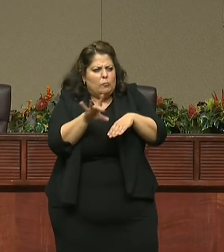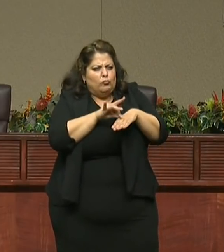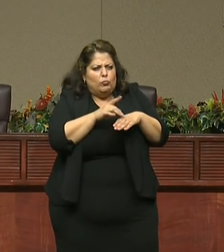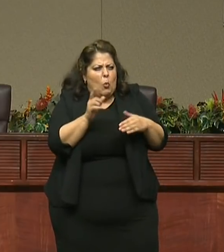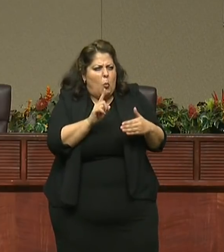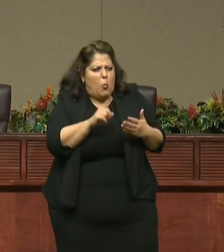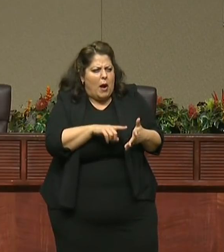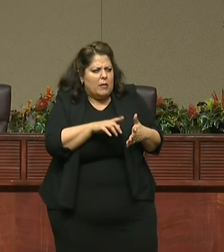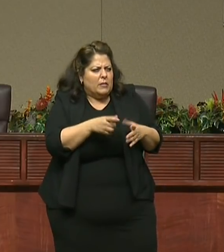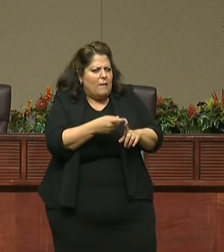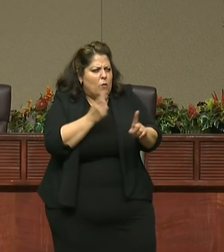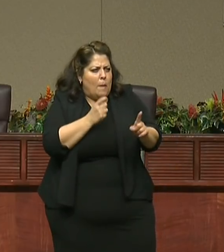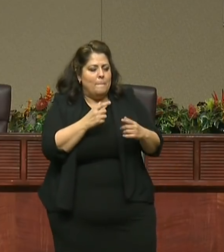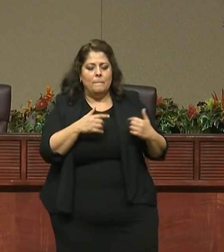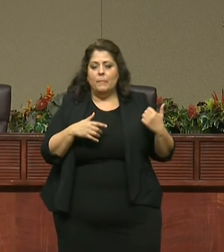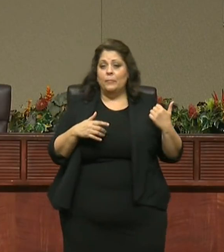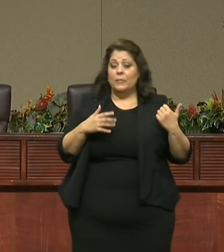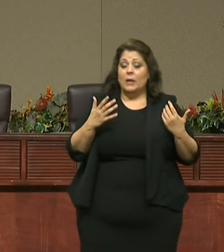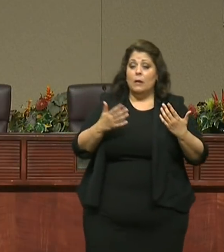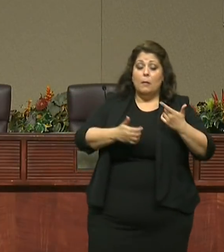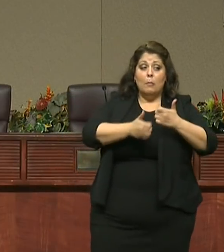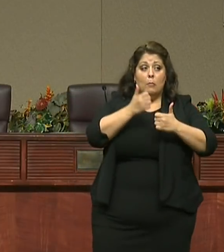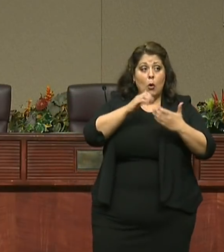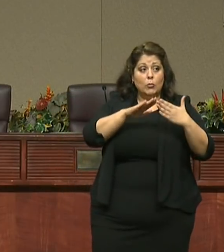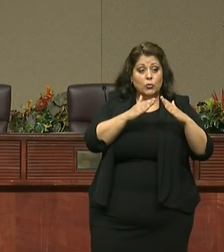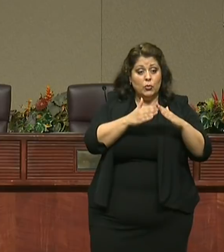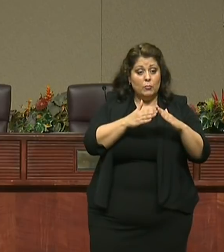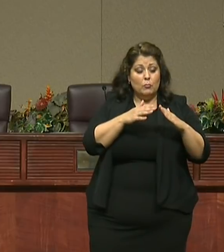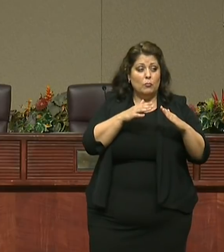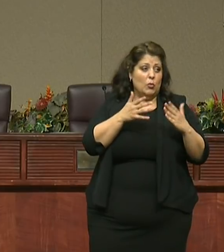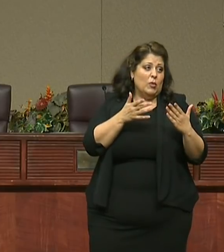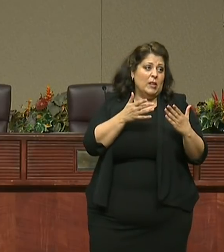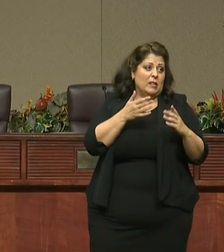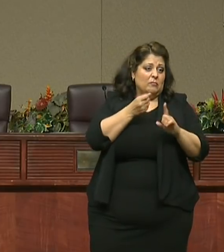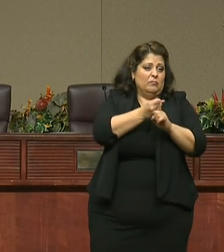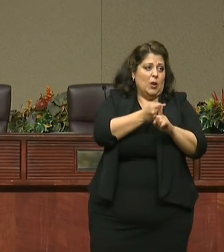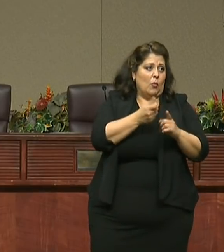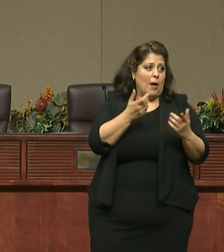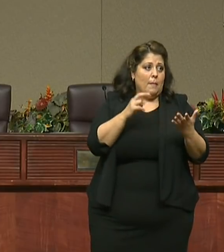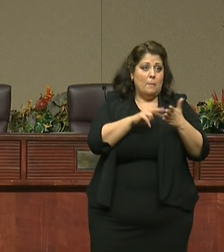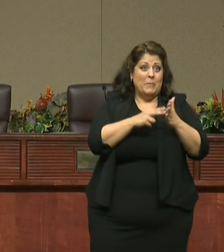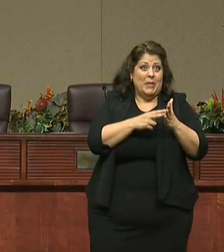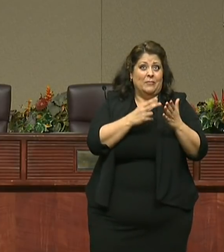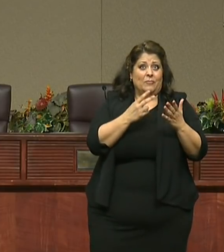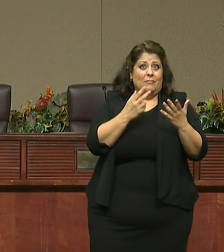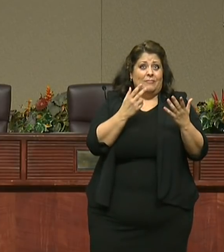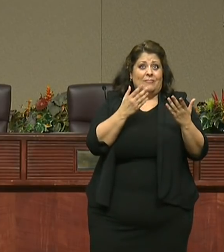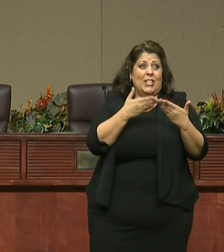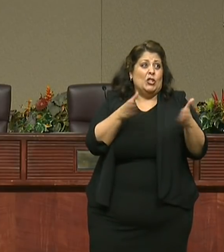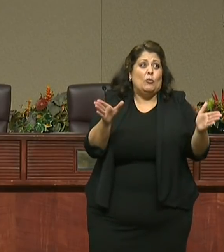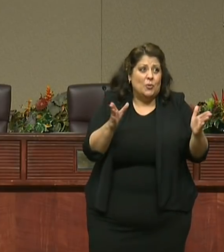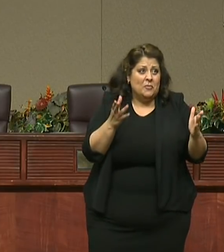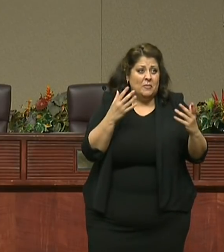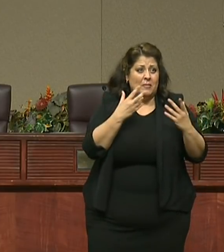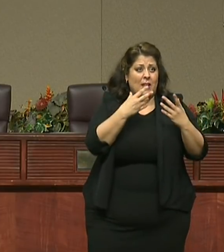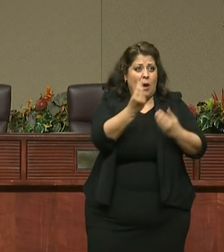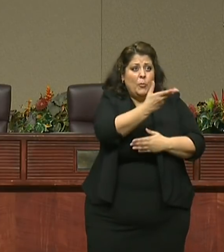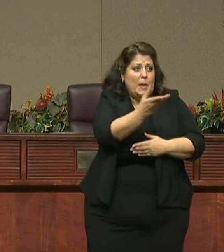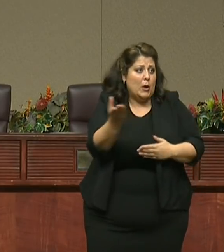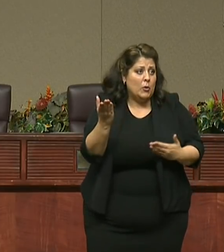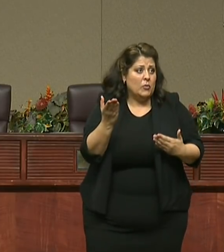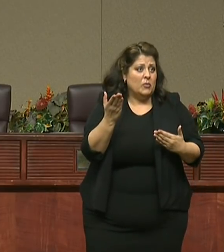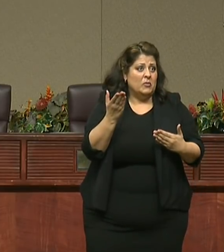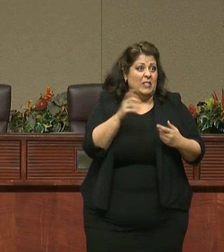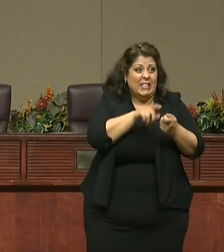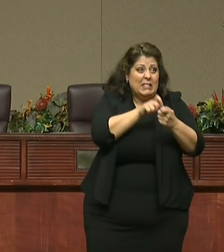So most of the cases are community acquired, means out there, where you, again, cannot